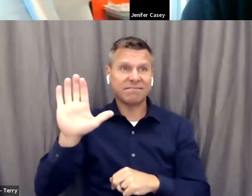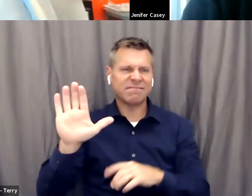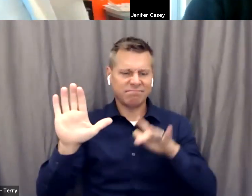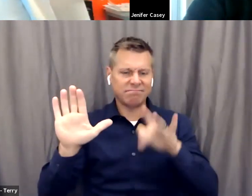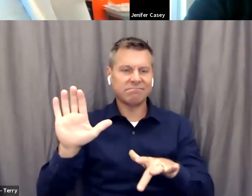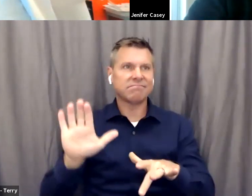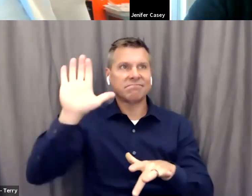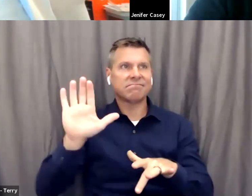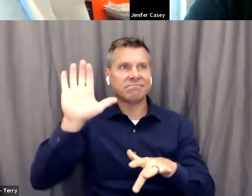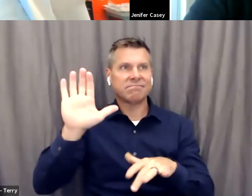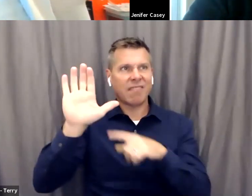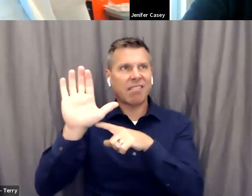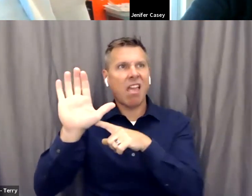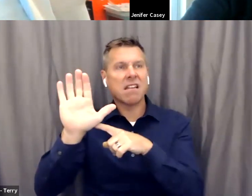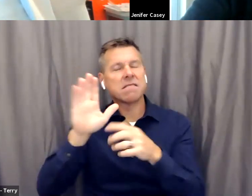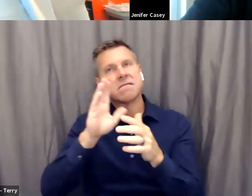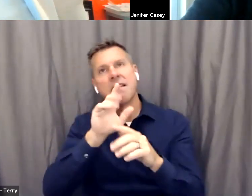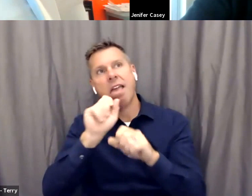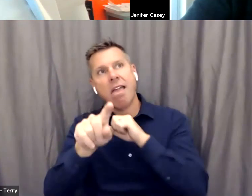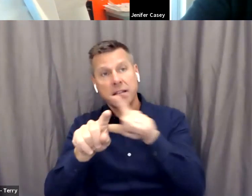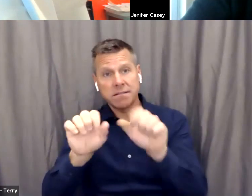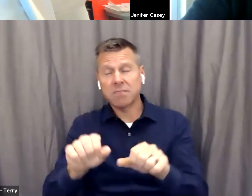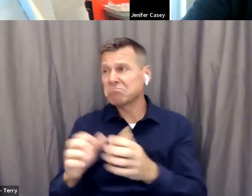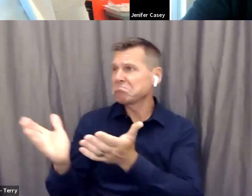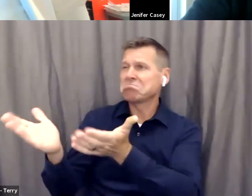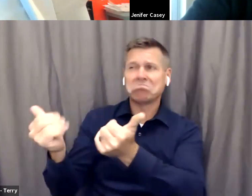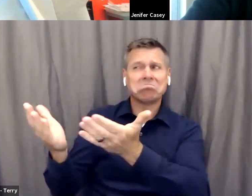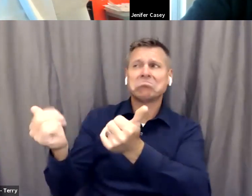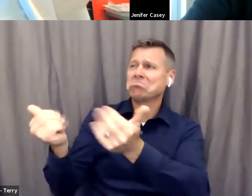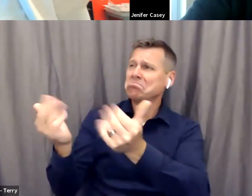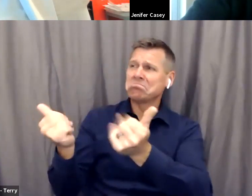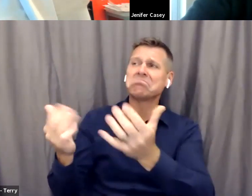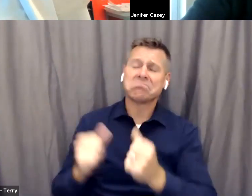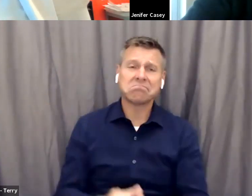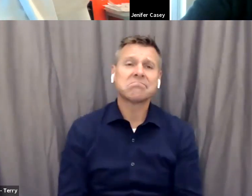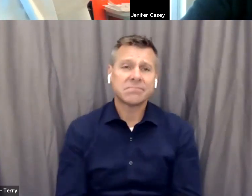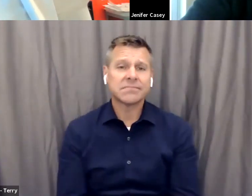just unmute themselves. Yes, you can definitely unmute yourself.